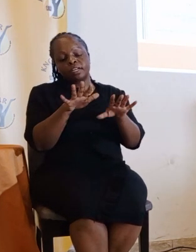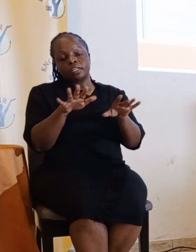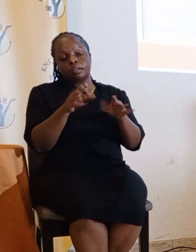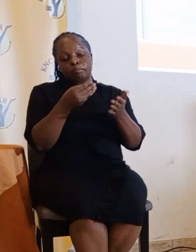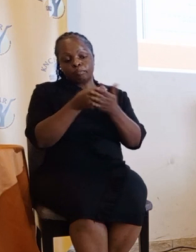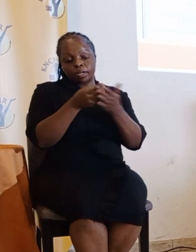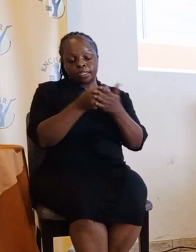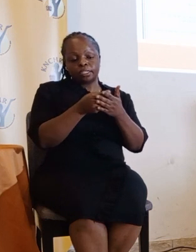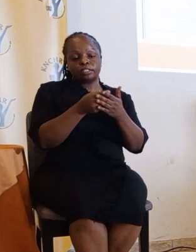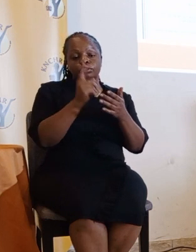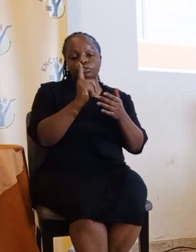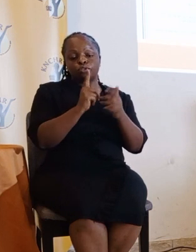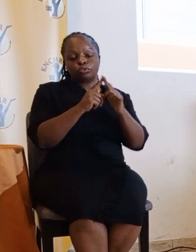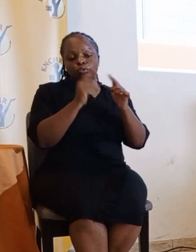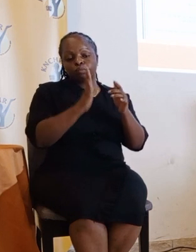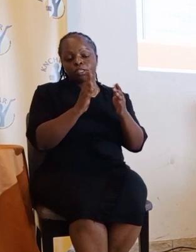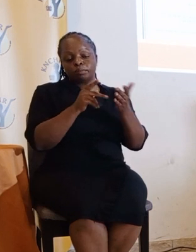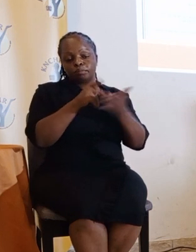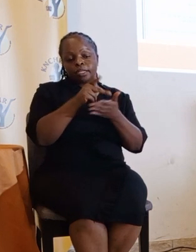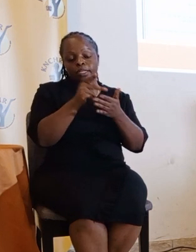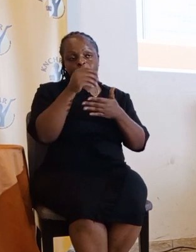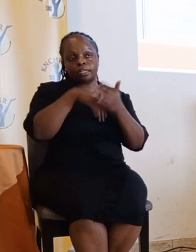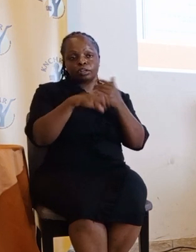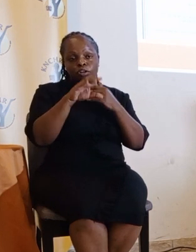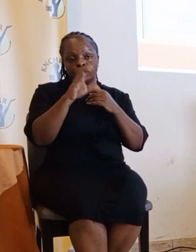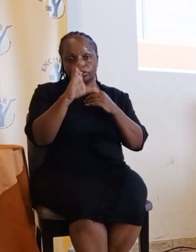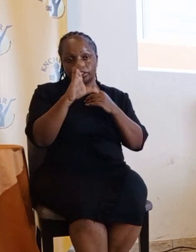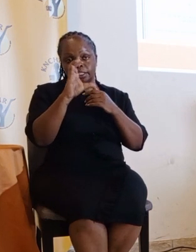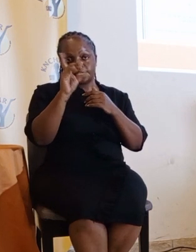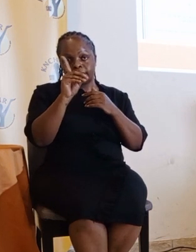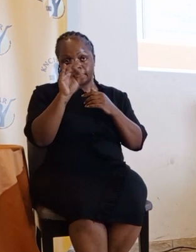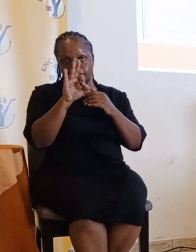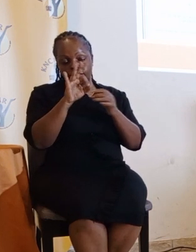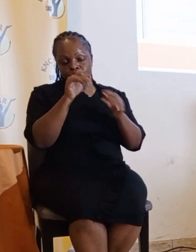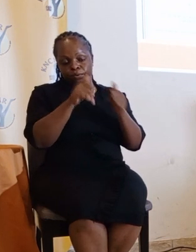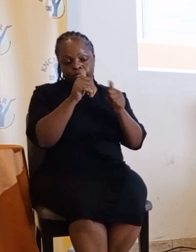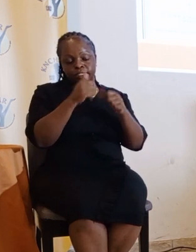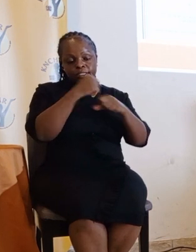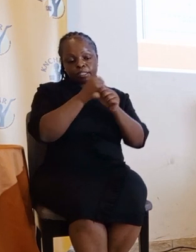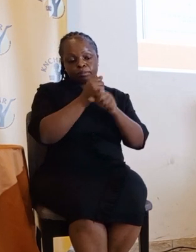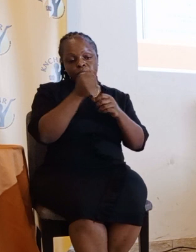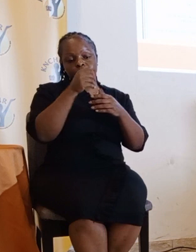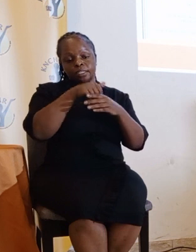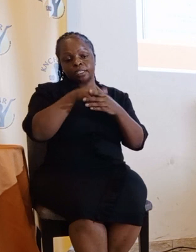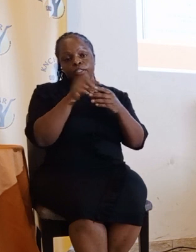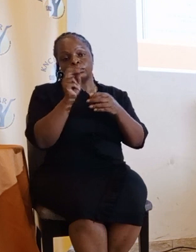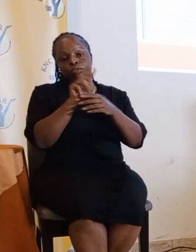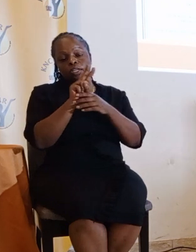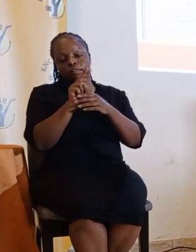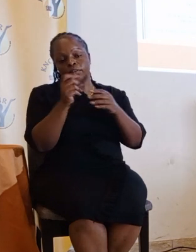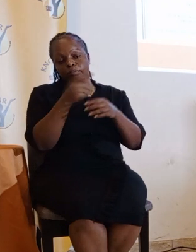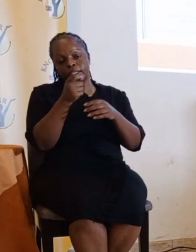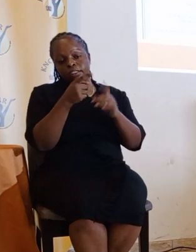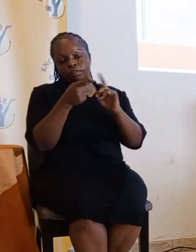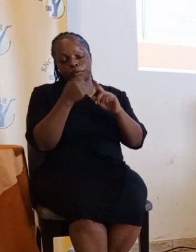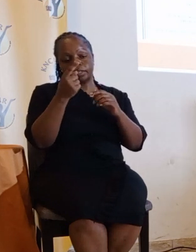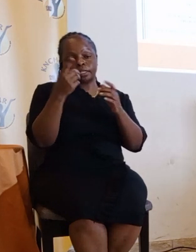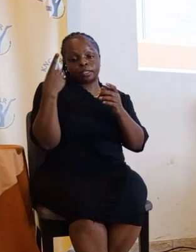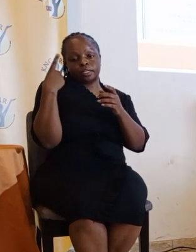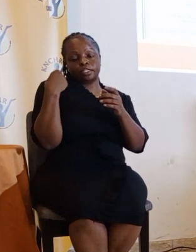money was to be paid into a community development fund, which was to be established within 12 months from the date of that